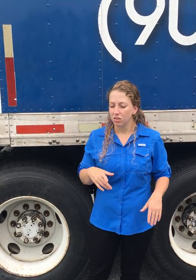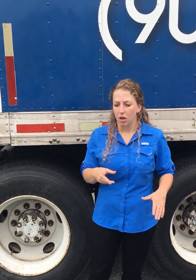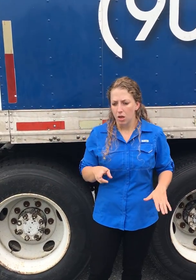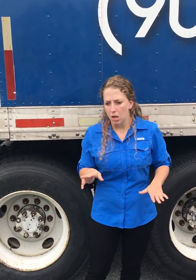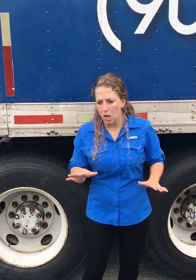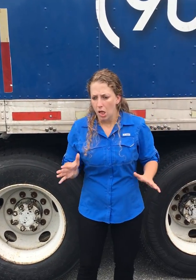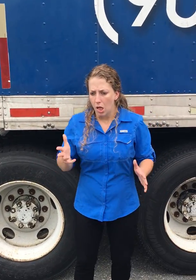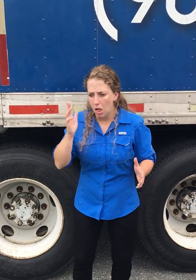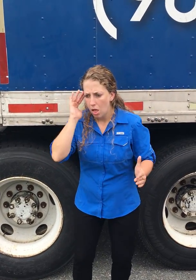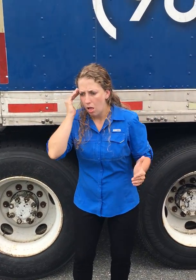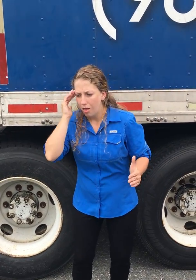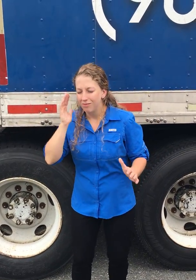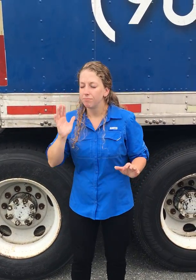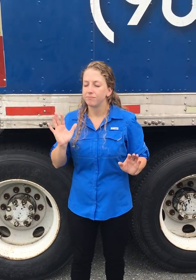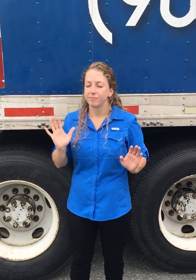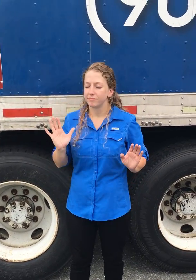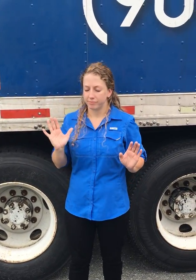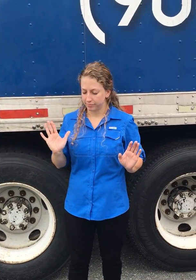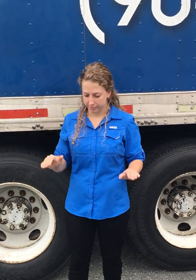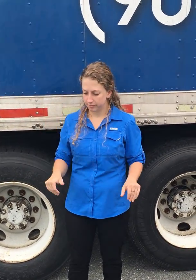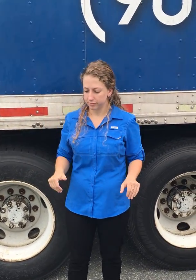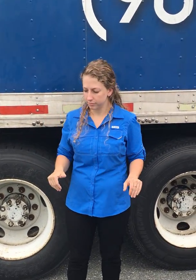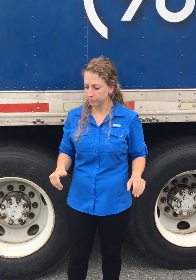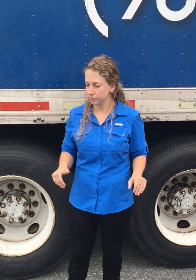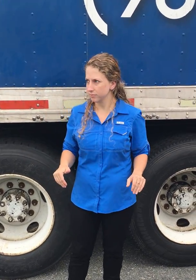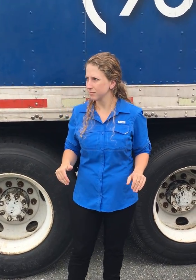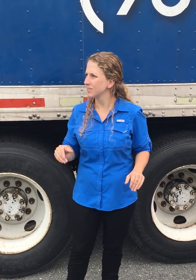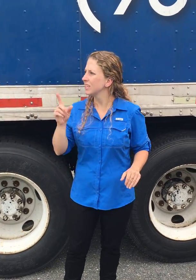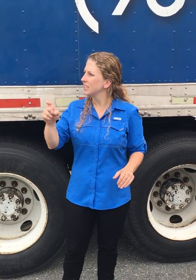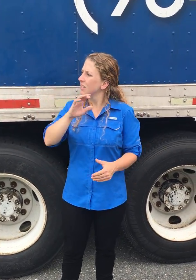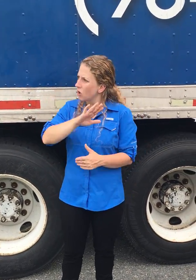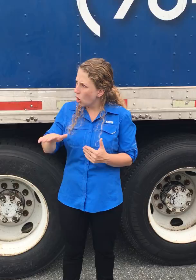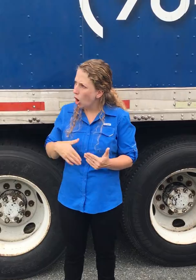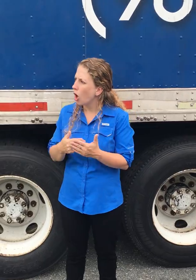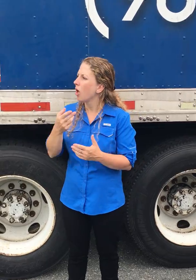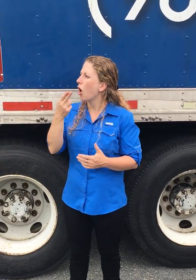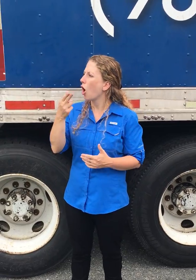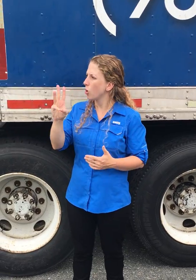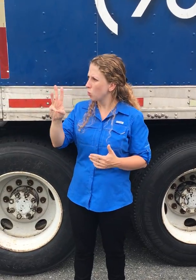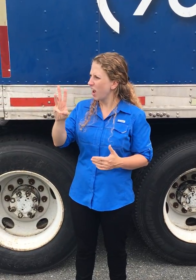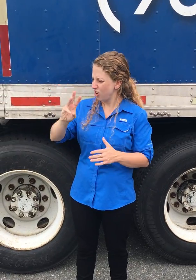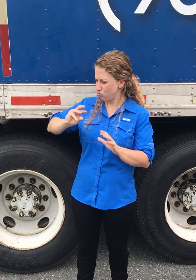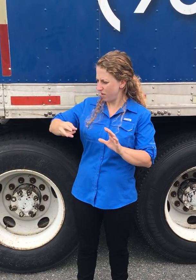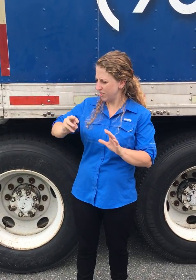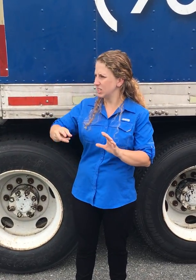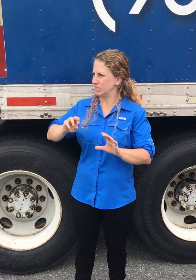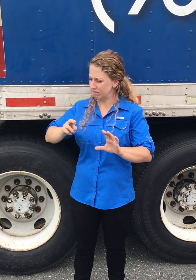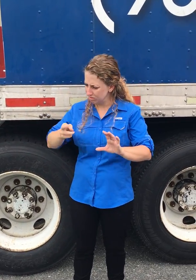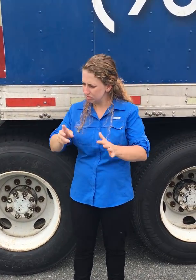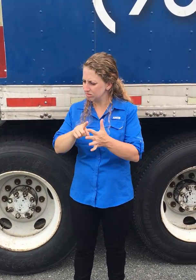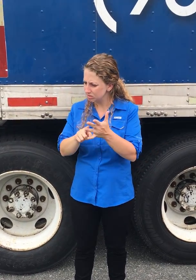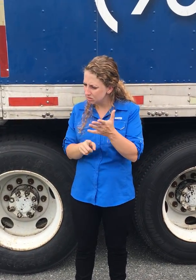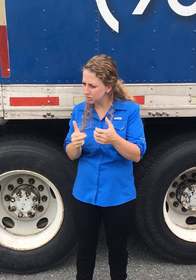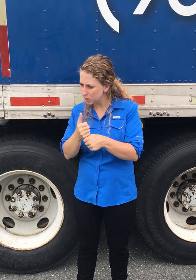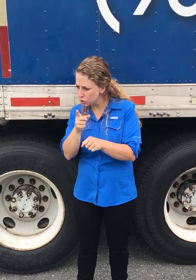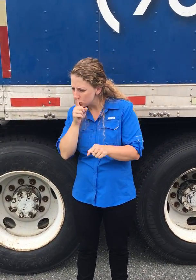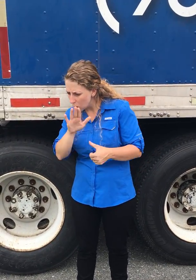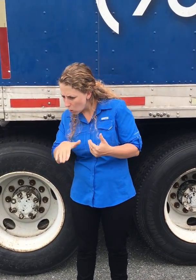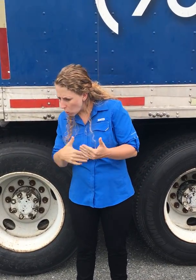wrong things. All right, I need all of the mounting hardware that's mounting any part of it. Got to check all of your mounting hardware, making